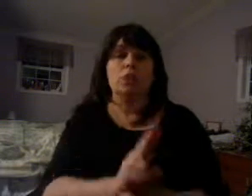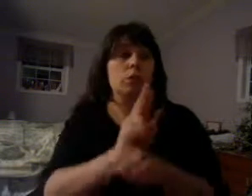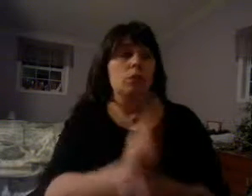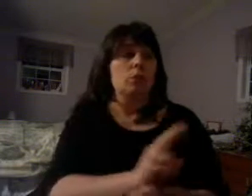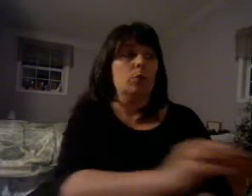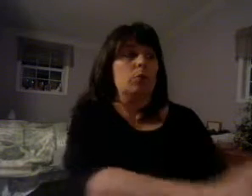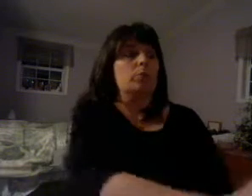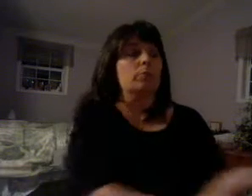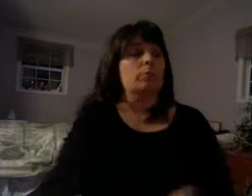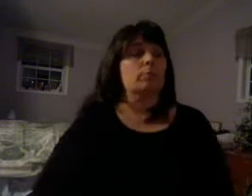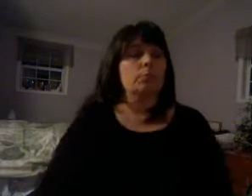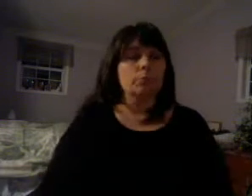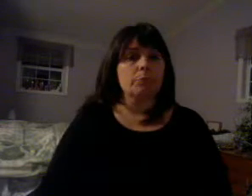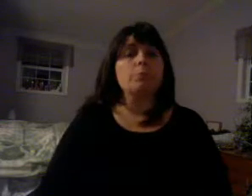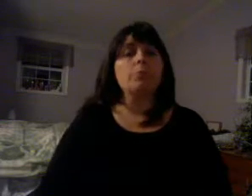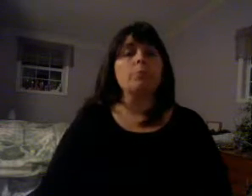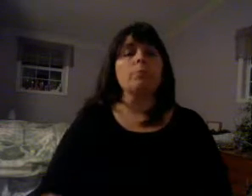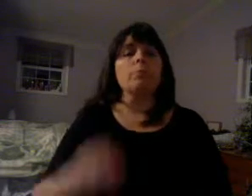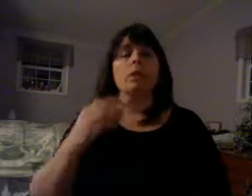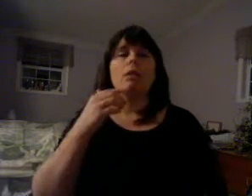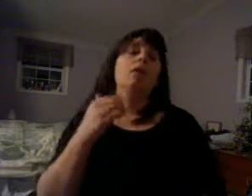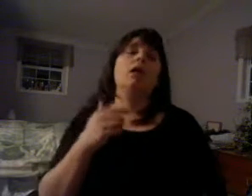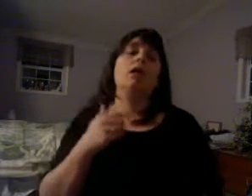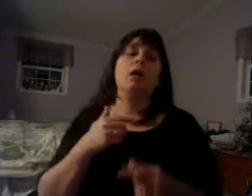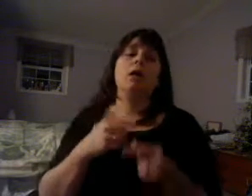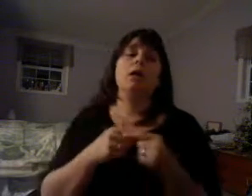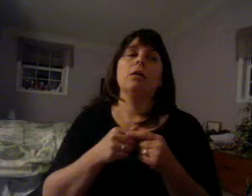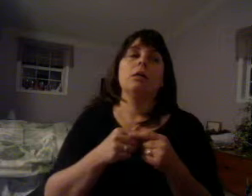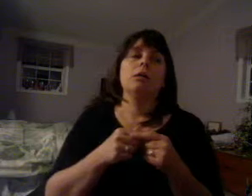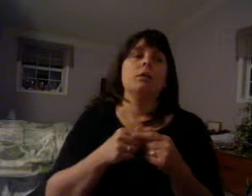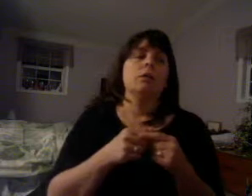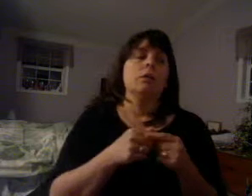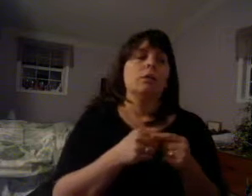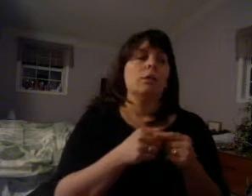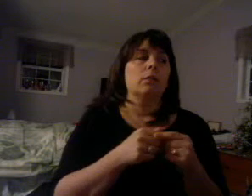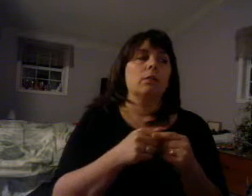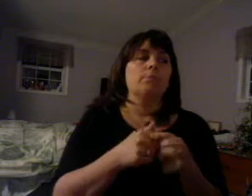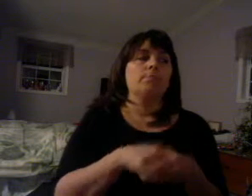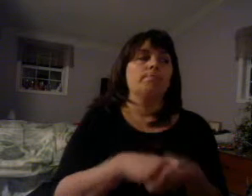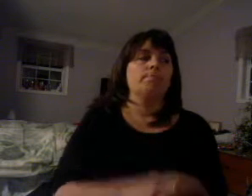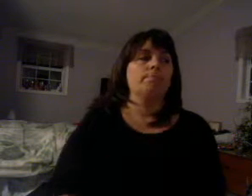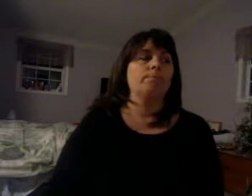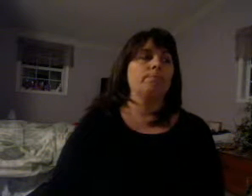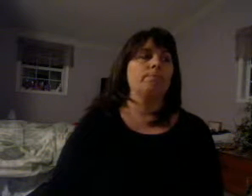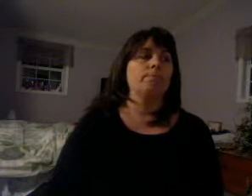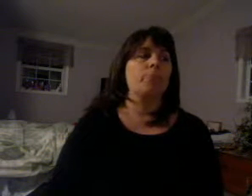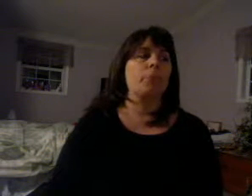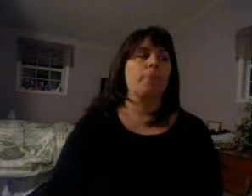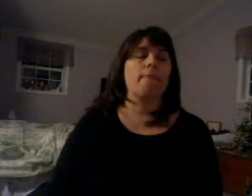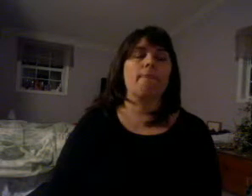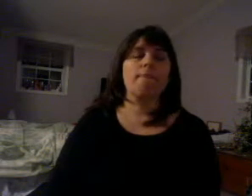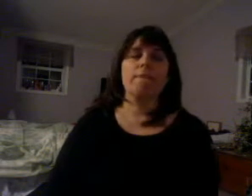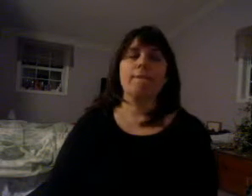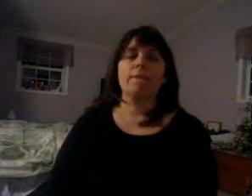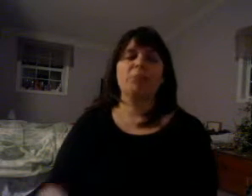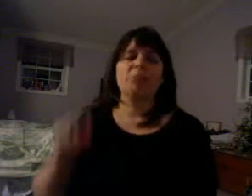in 1965 that led to graphic and positive violence in the media. It is estimated that the average U.S.